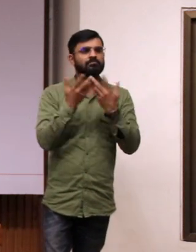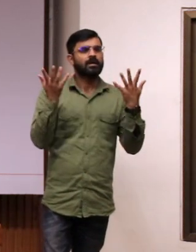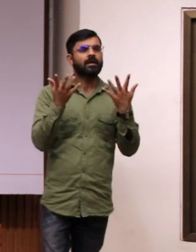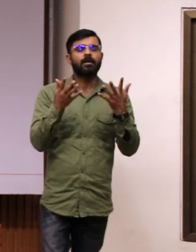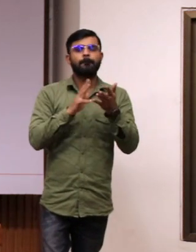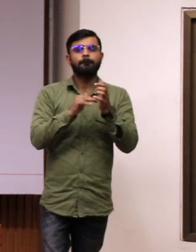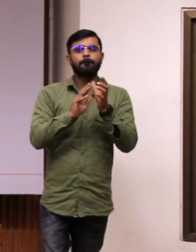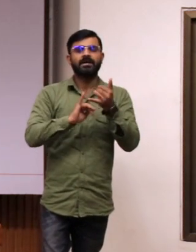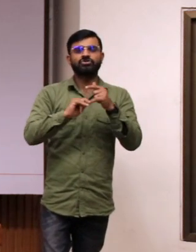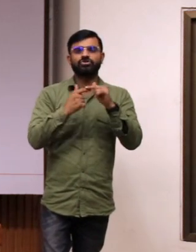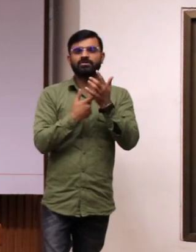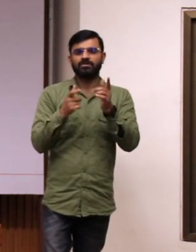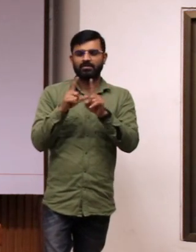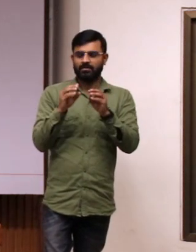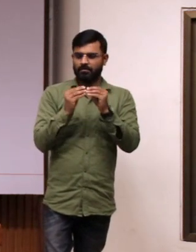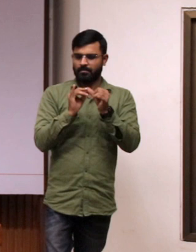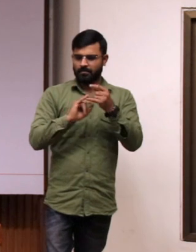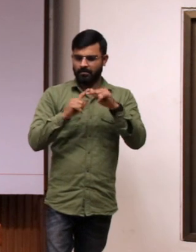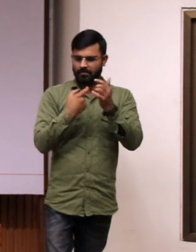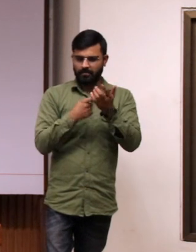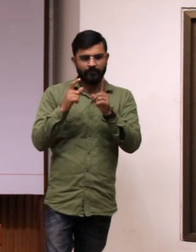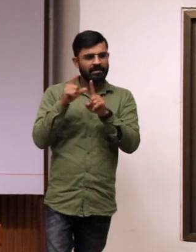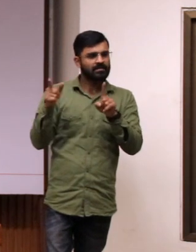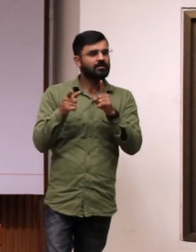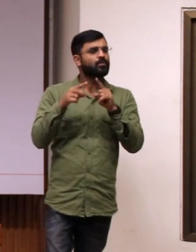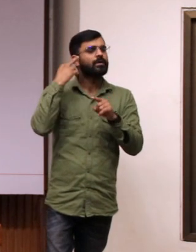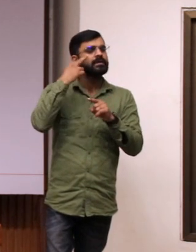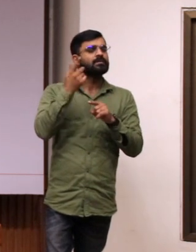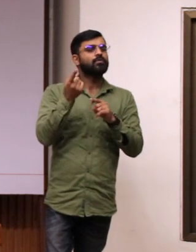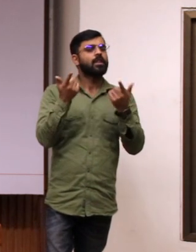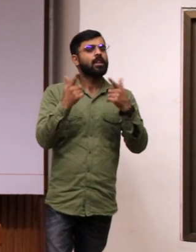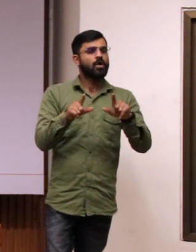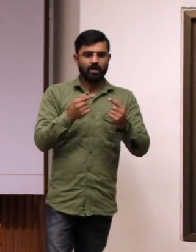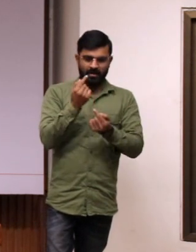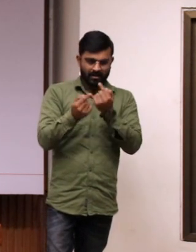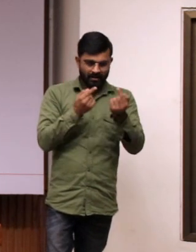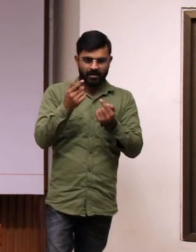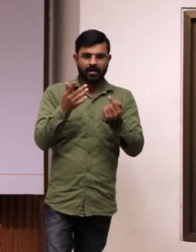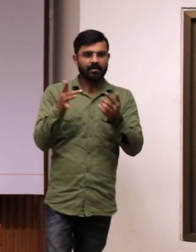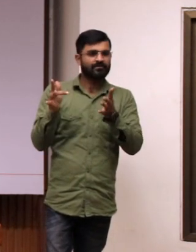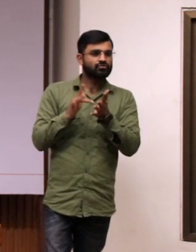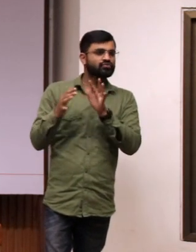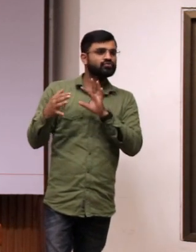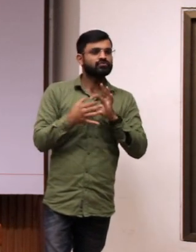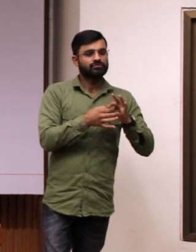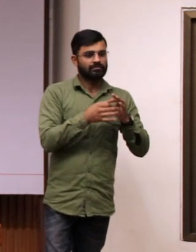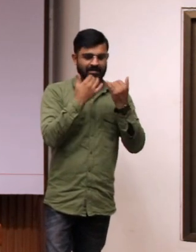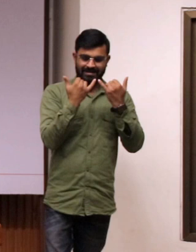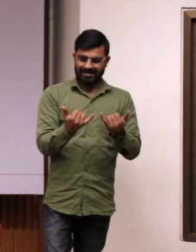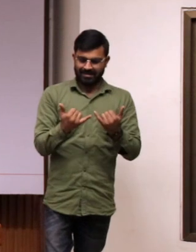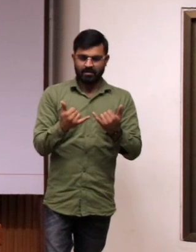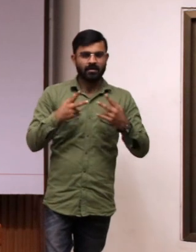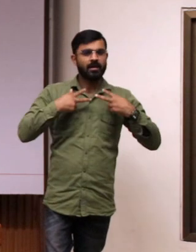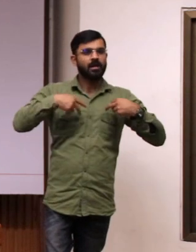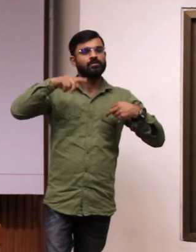bustard. And we don't know why bustard has been extinct. One of the reasons might be like loss of the grasslands habitat elsewhere. Characteristic grassland. But now in the